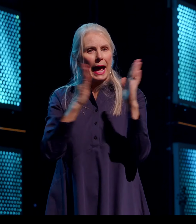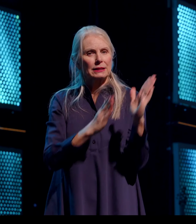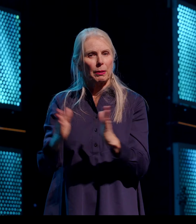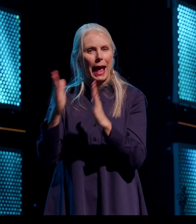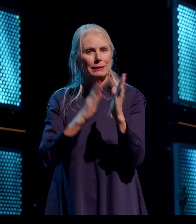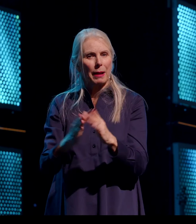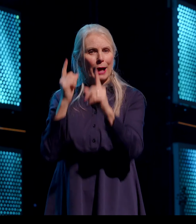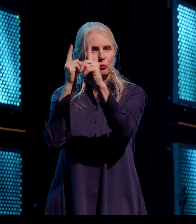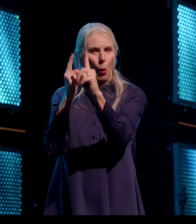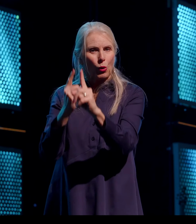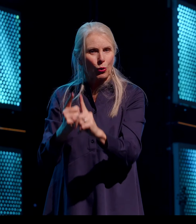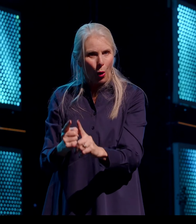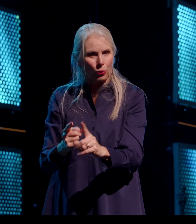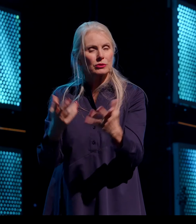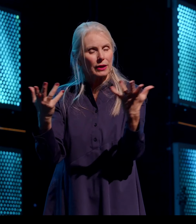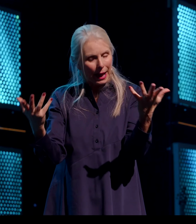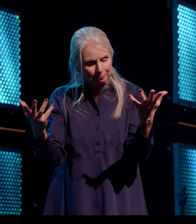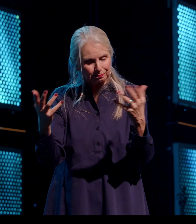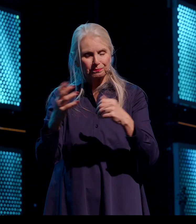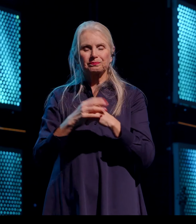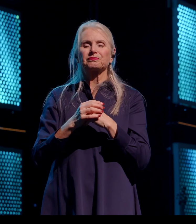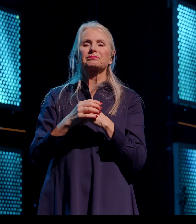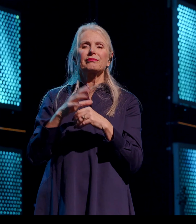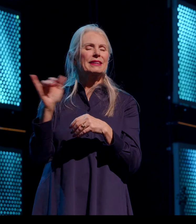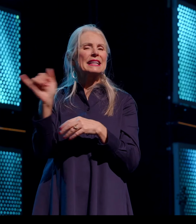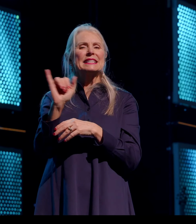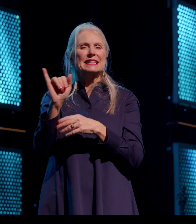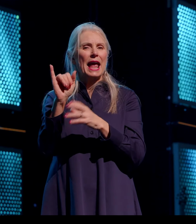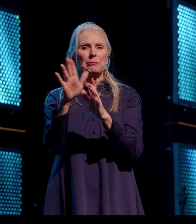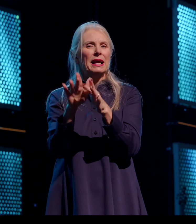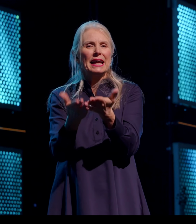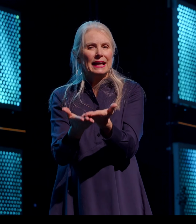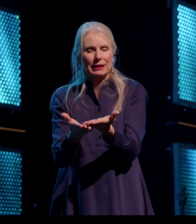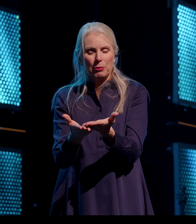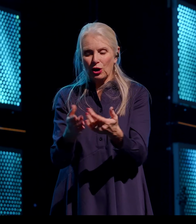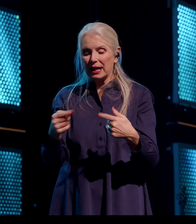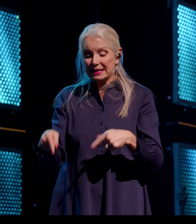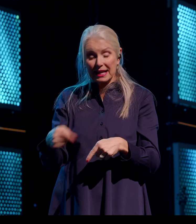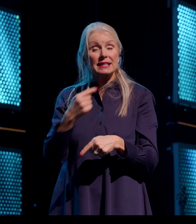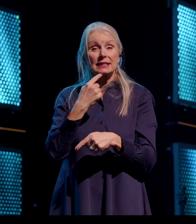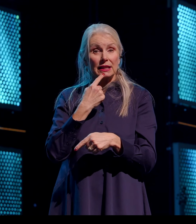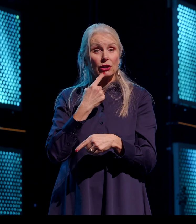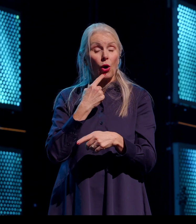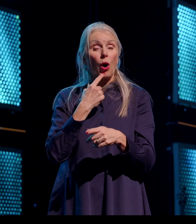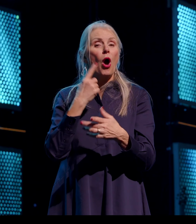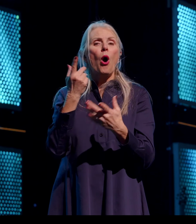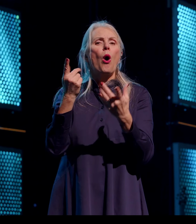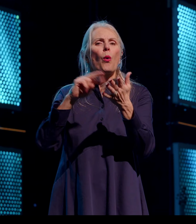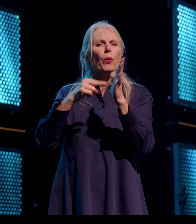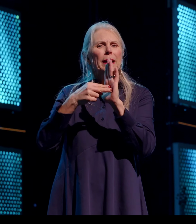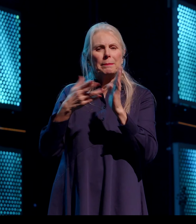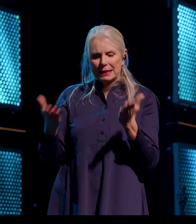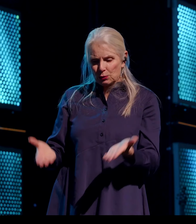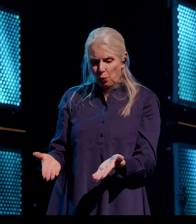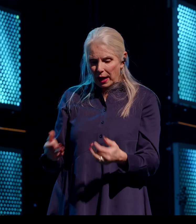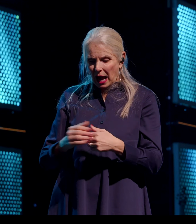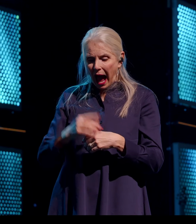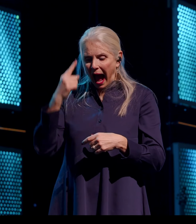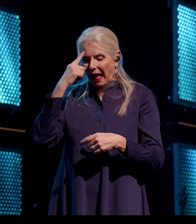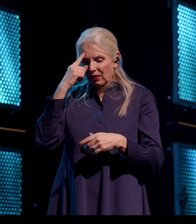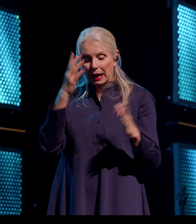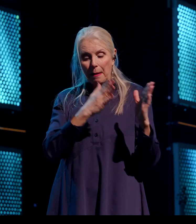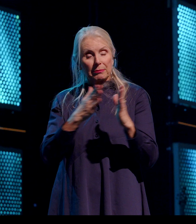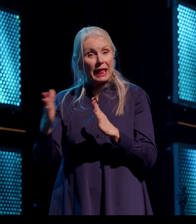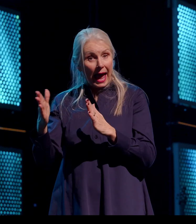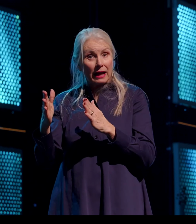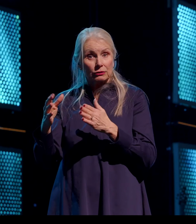Proverbs 21:5, the plans of the diligent lead to profit as surely as haste leads to poverty. What does that mean? I mean, I think there's a biblical